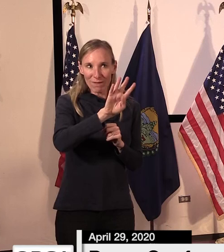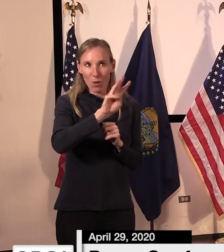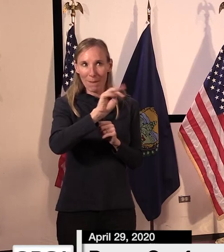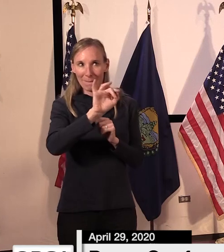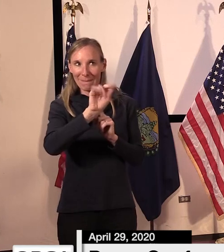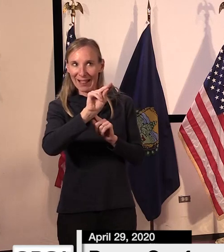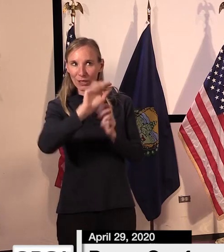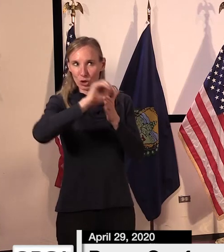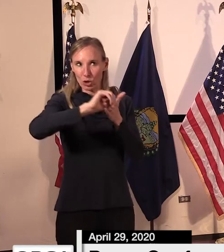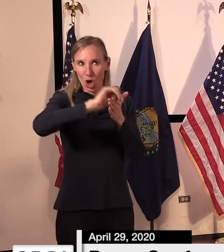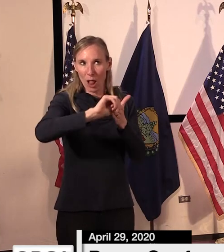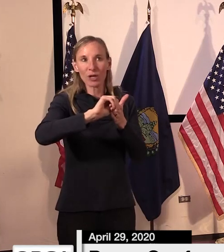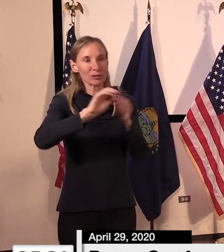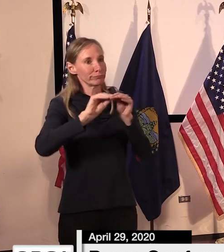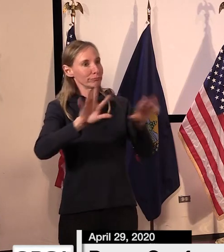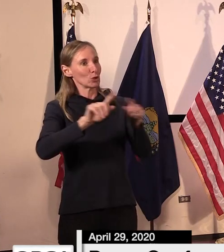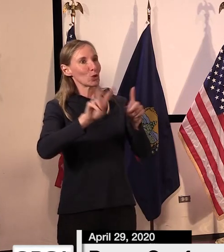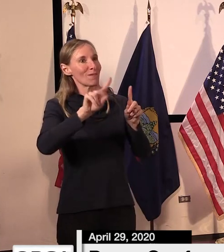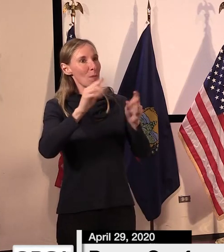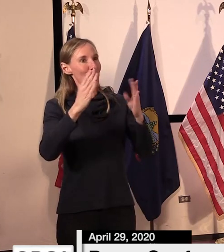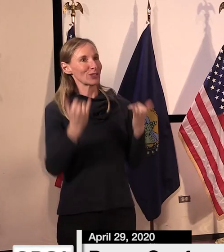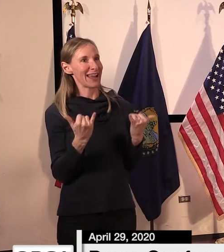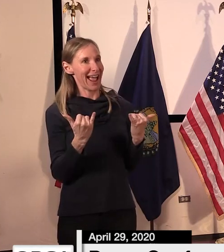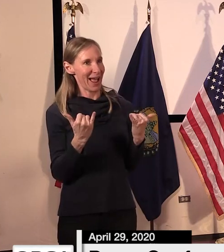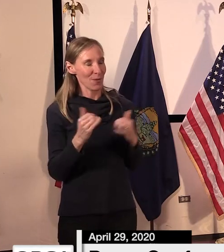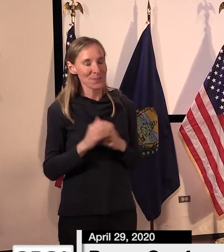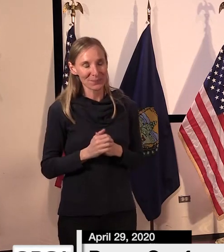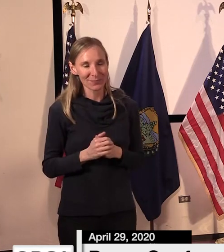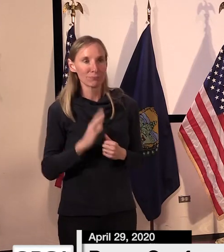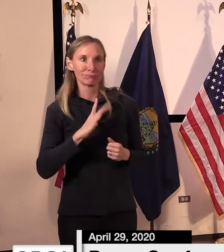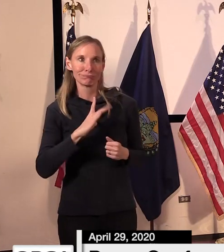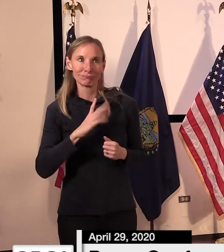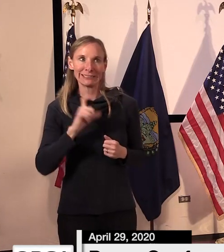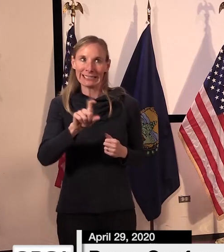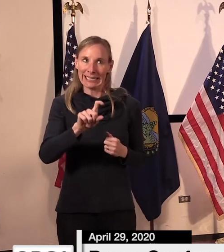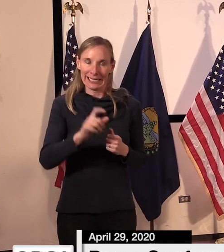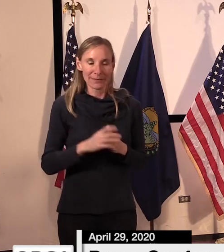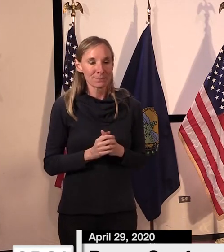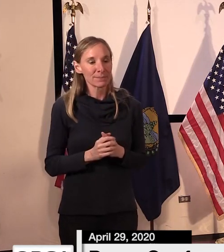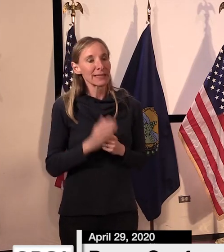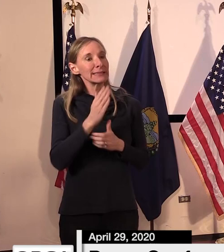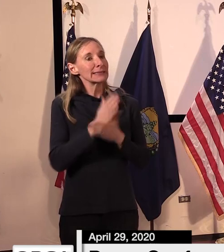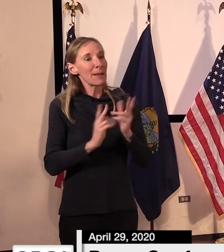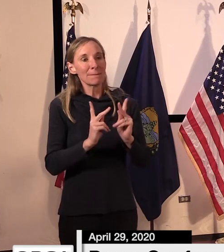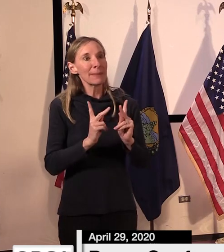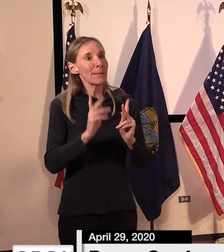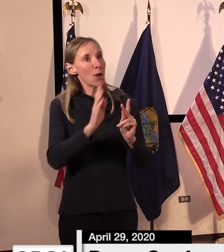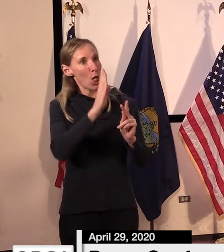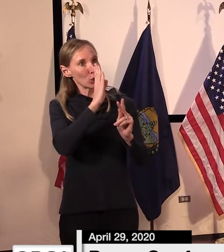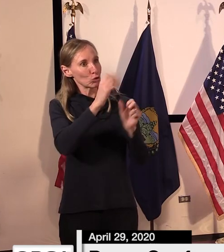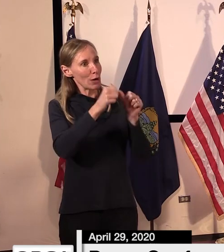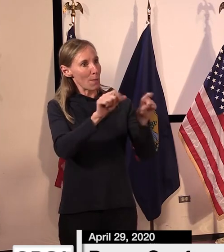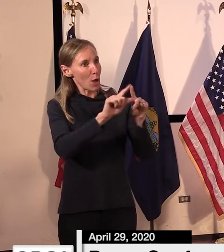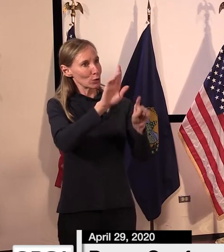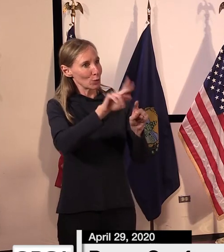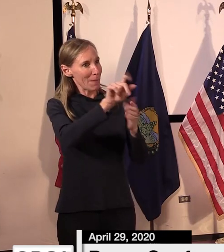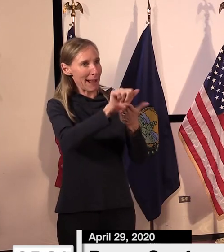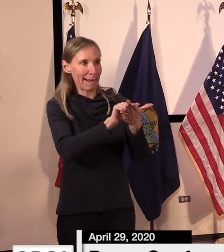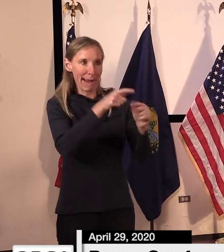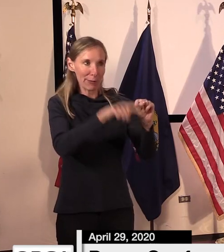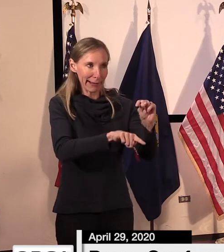Vermonters. For those who opted to receive their check by paper, those payments will be